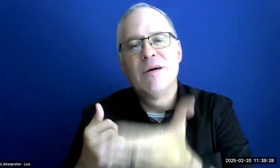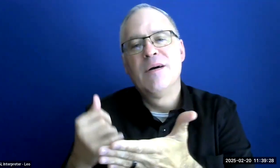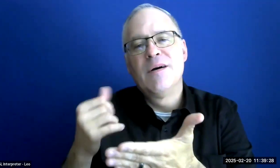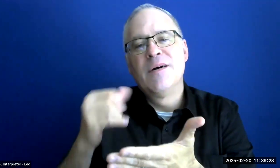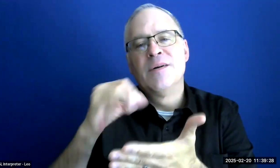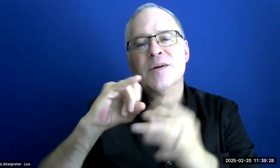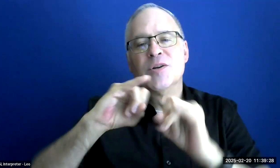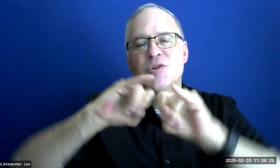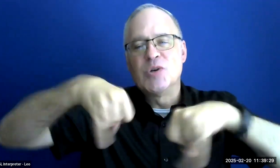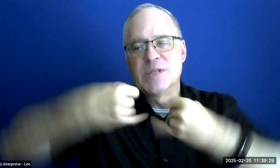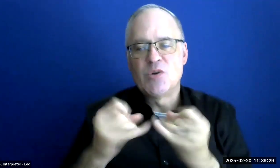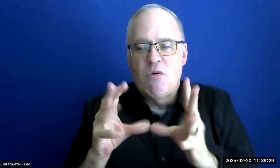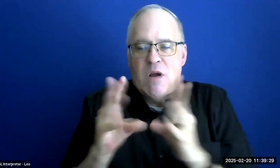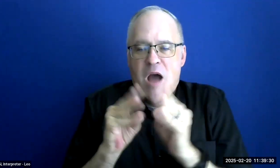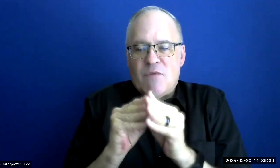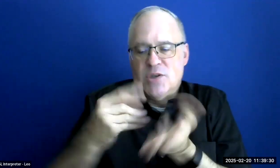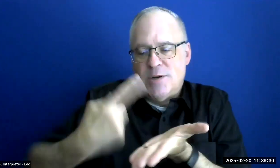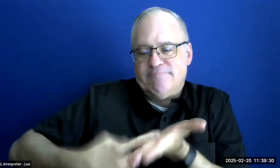by jurisdictional conferences.